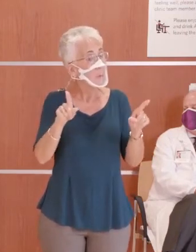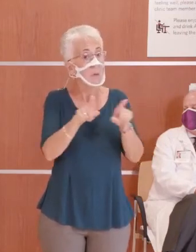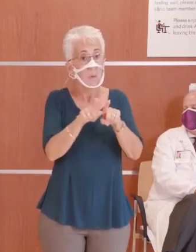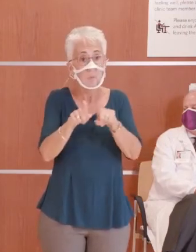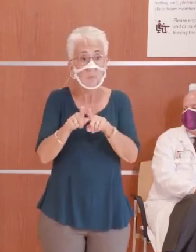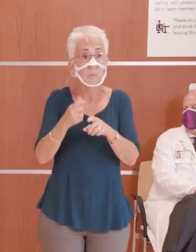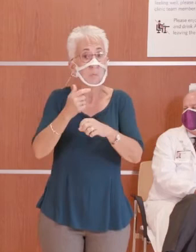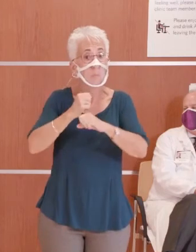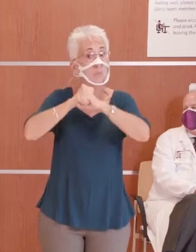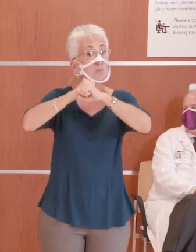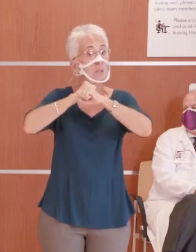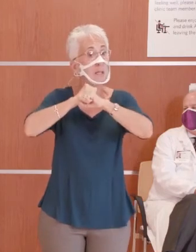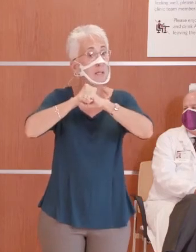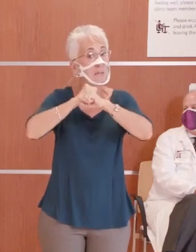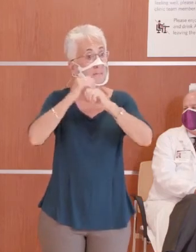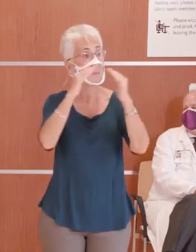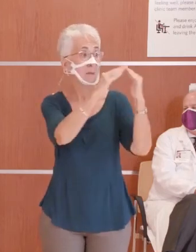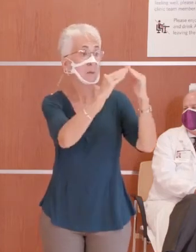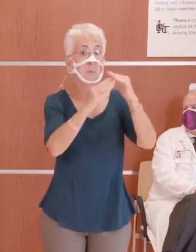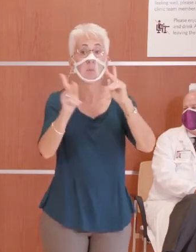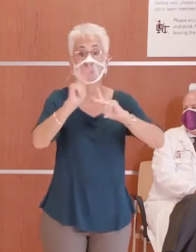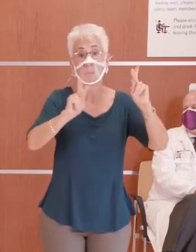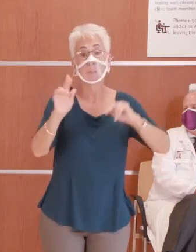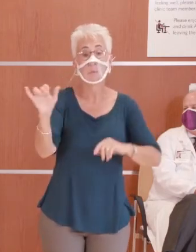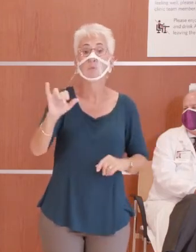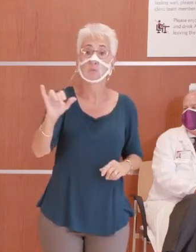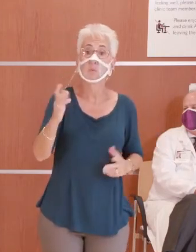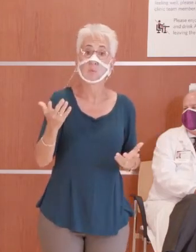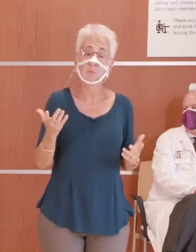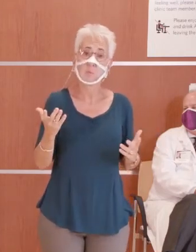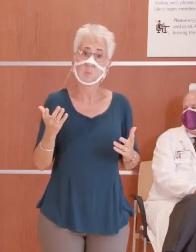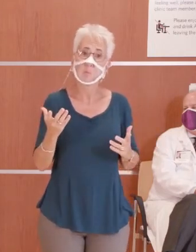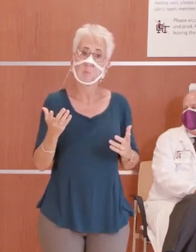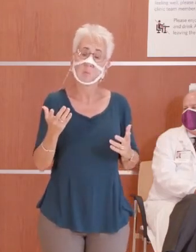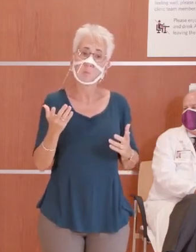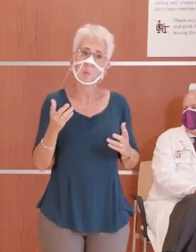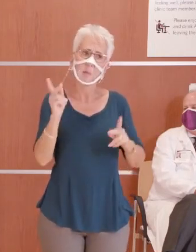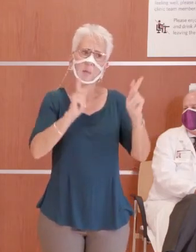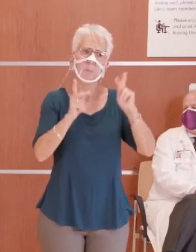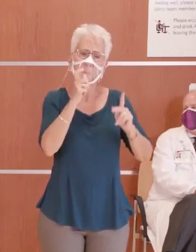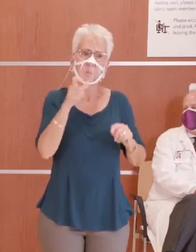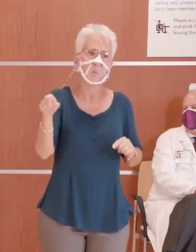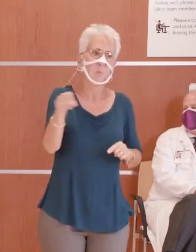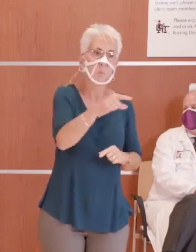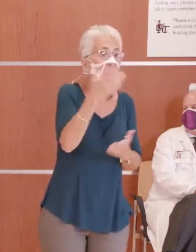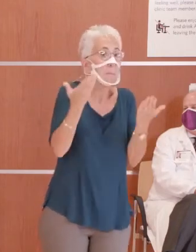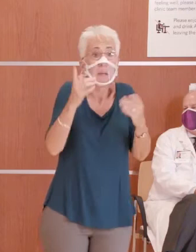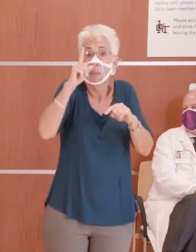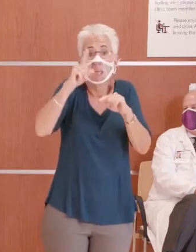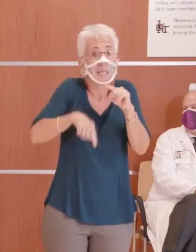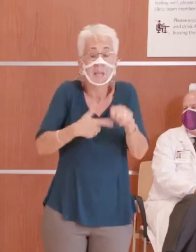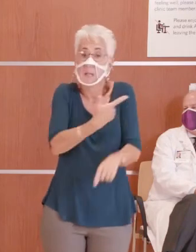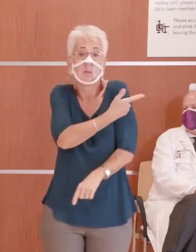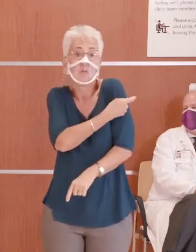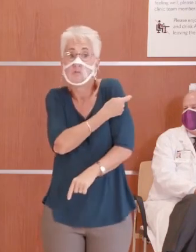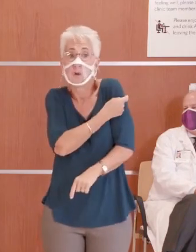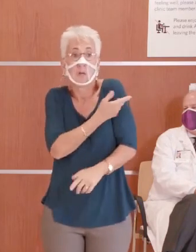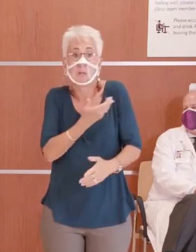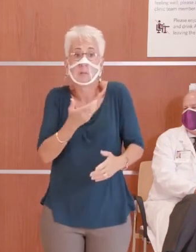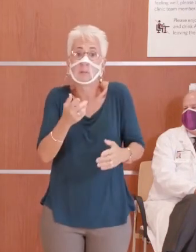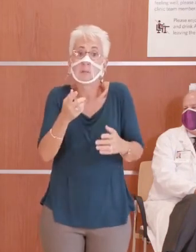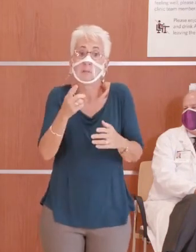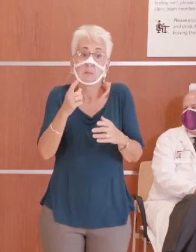also protecting others in the community. You're protecting those who are not able to be vaccinated yet,